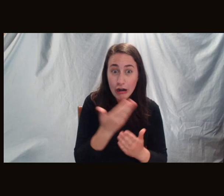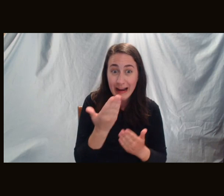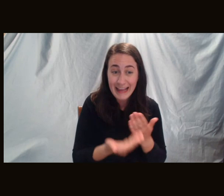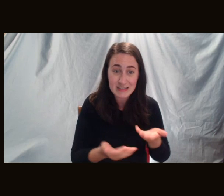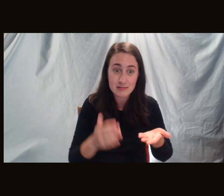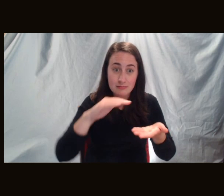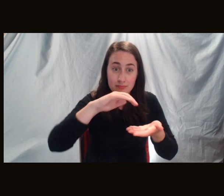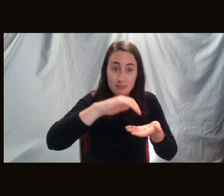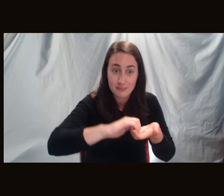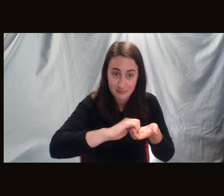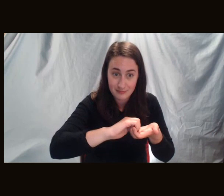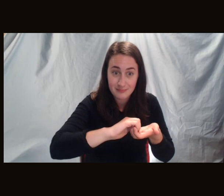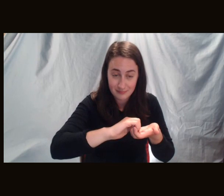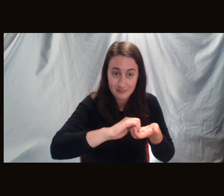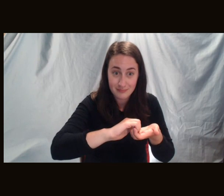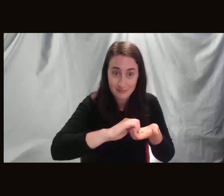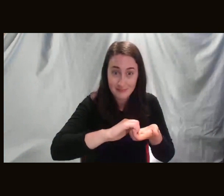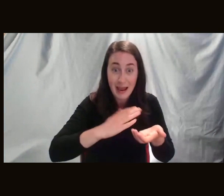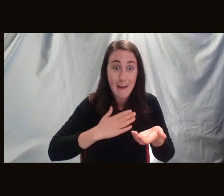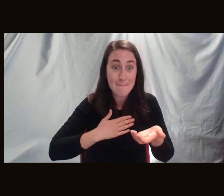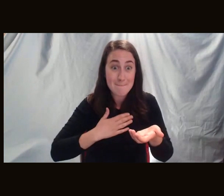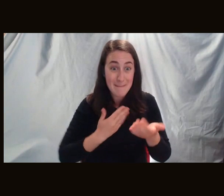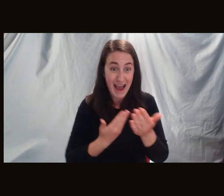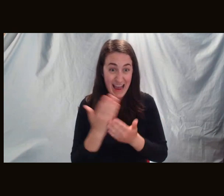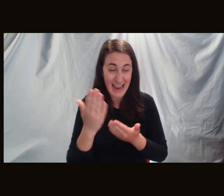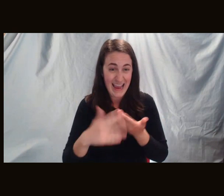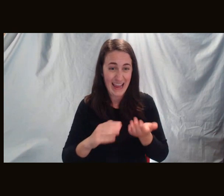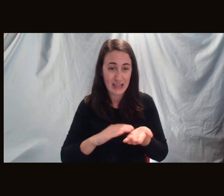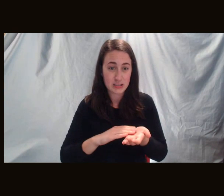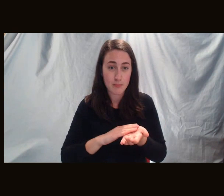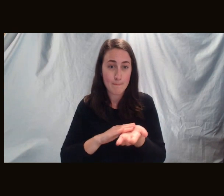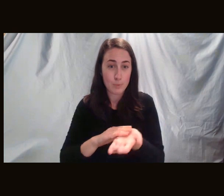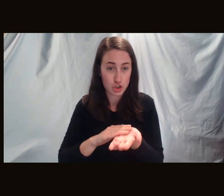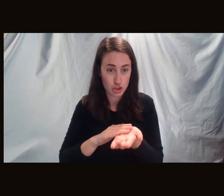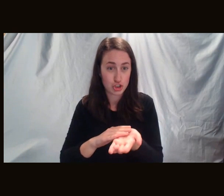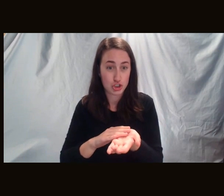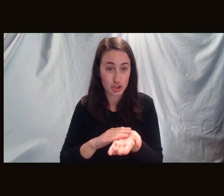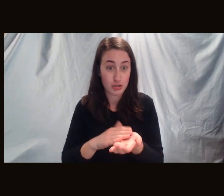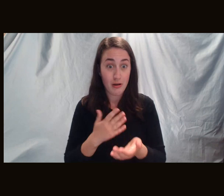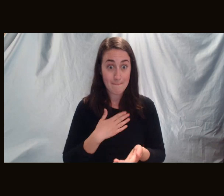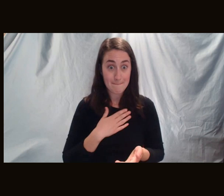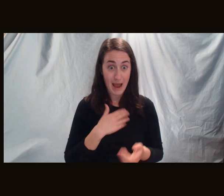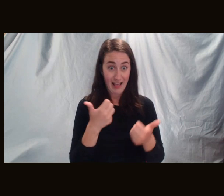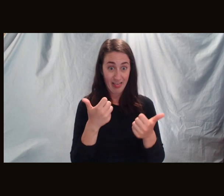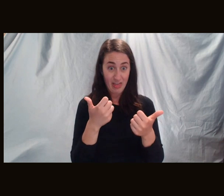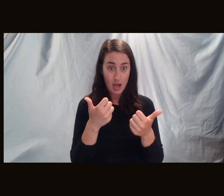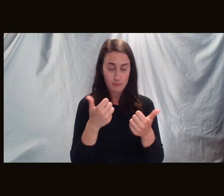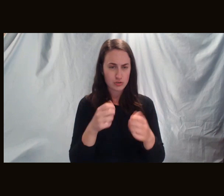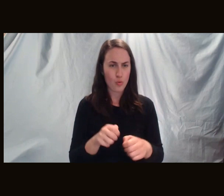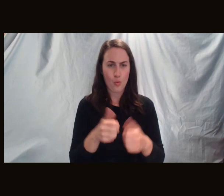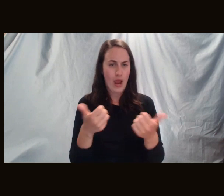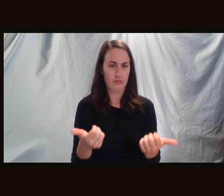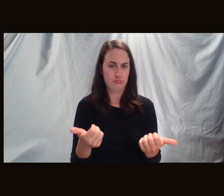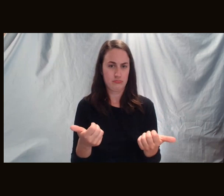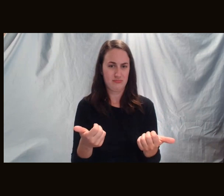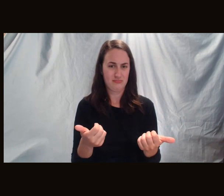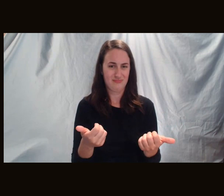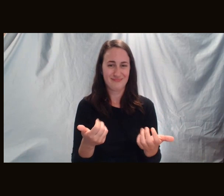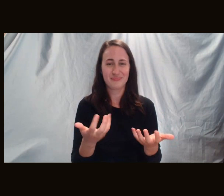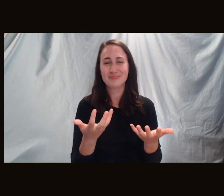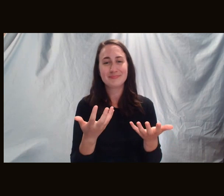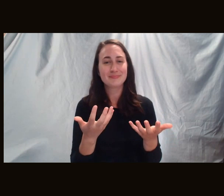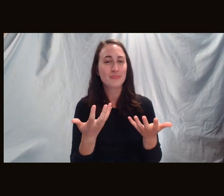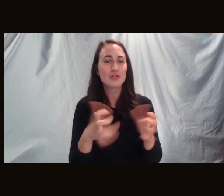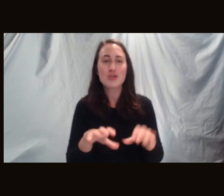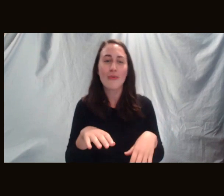hands, and then the back of my hands are putting pressure against her palms. My thumbs are away from her hands. We don't want to do, we call this